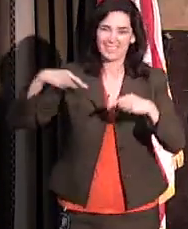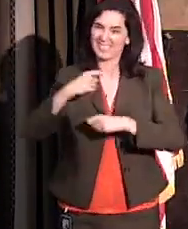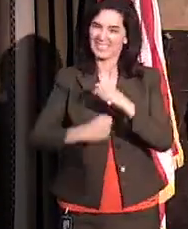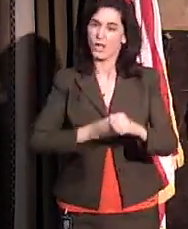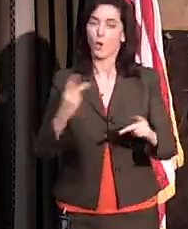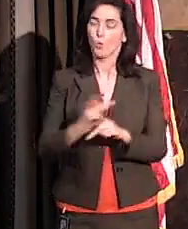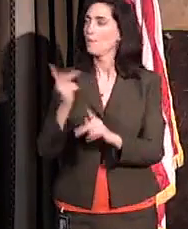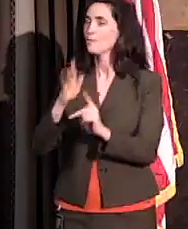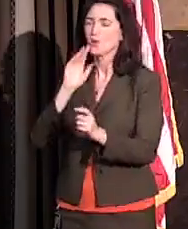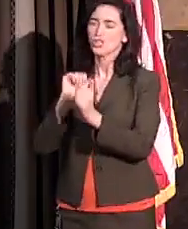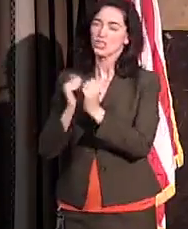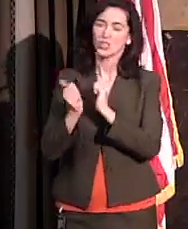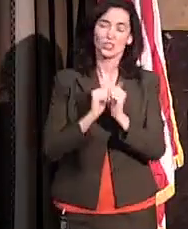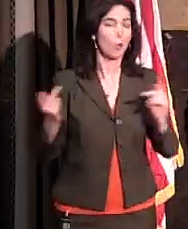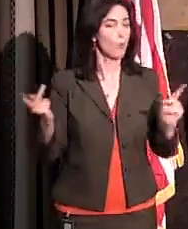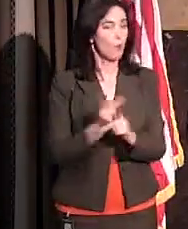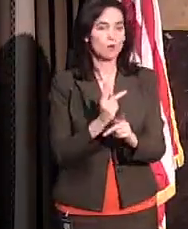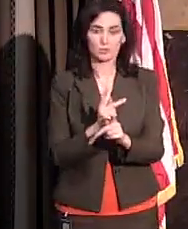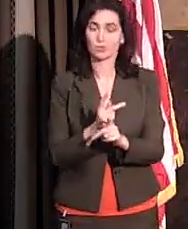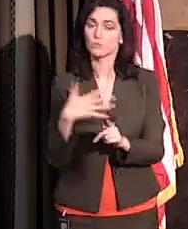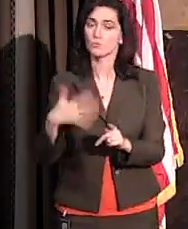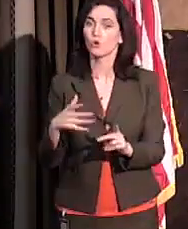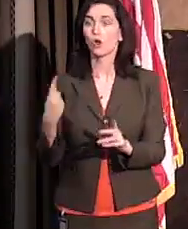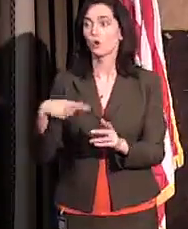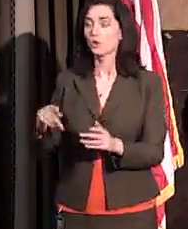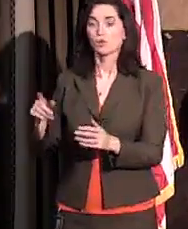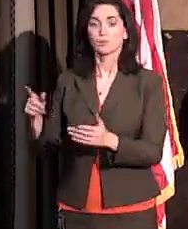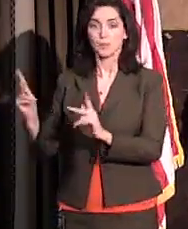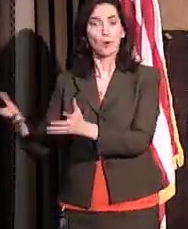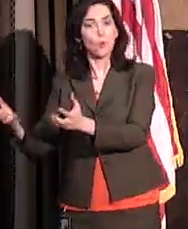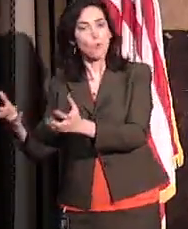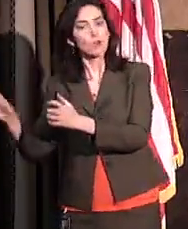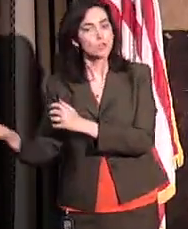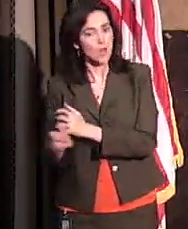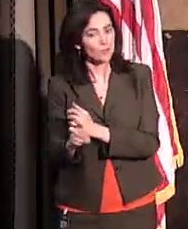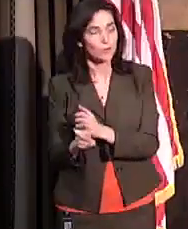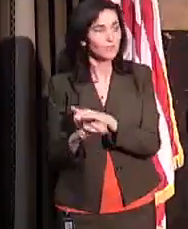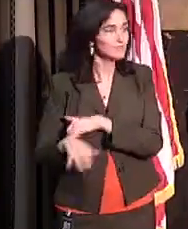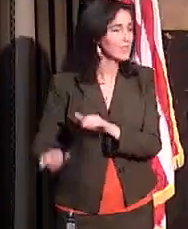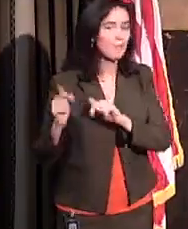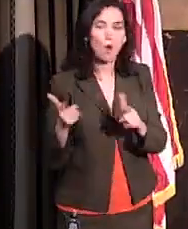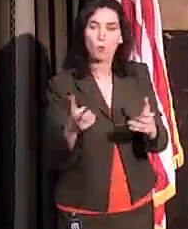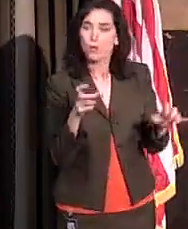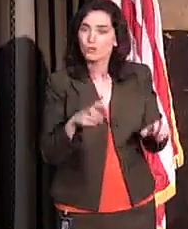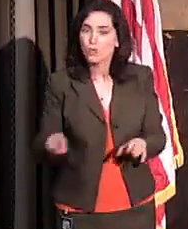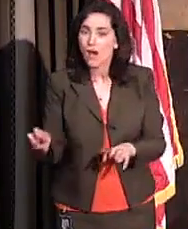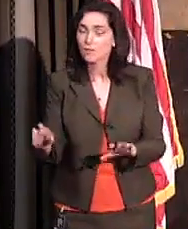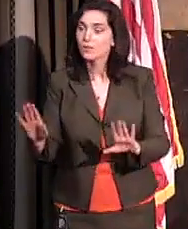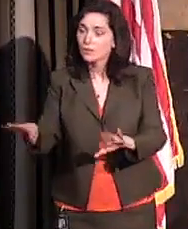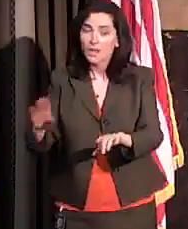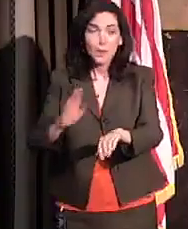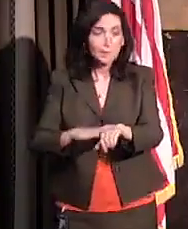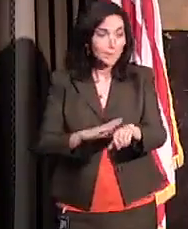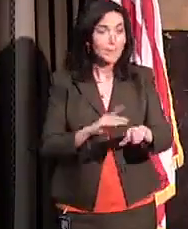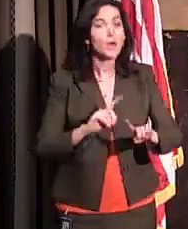yes, there is a lot of pent-up demand, and we all want to travel again, but every